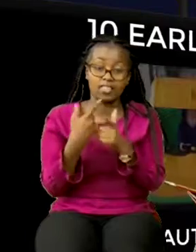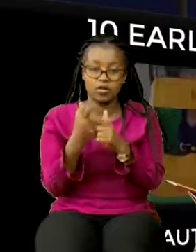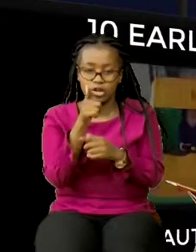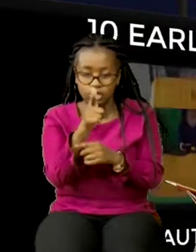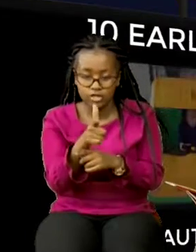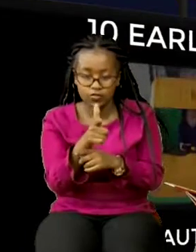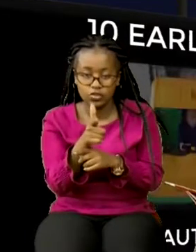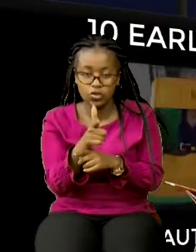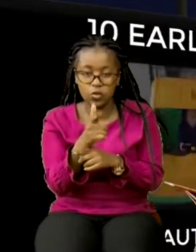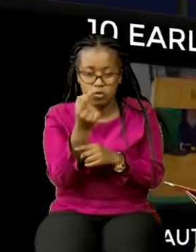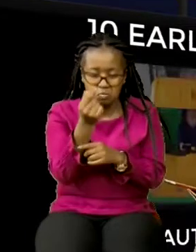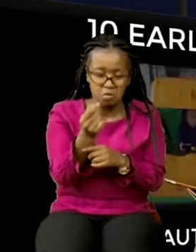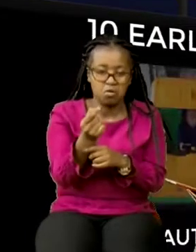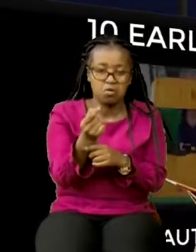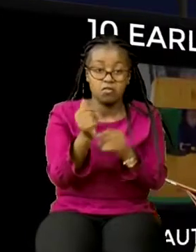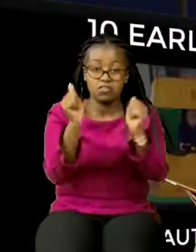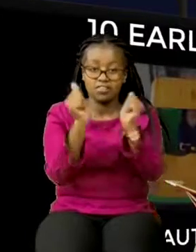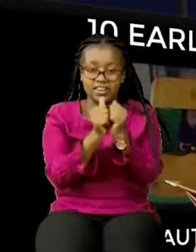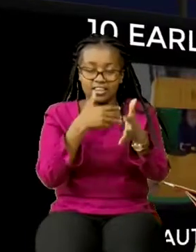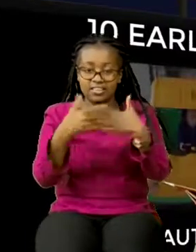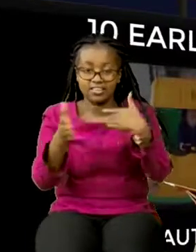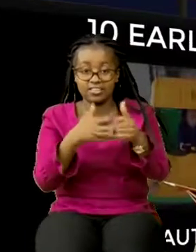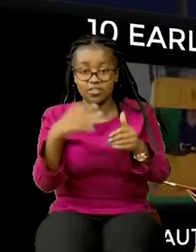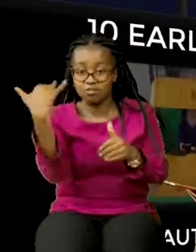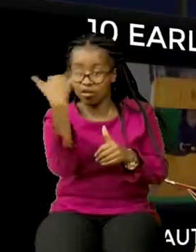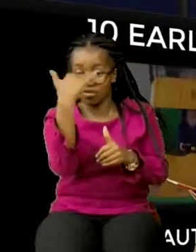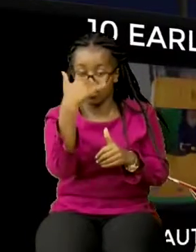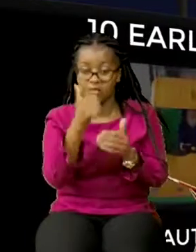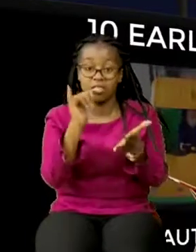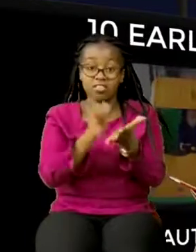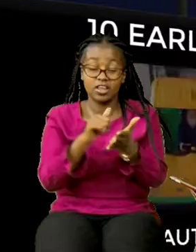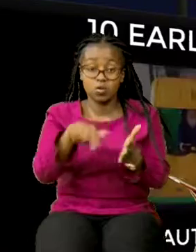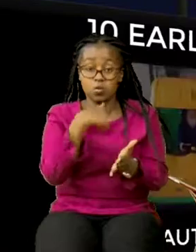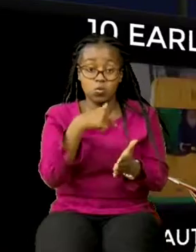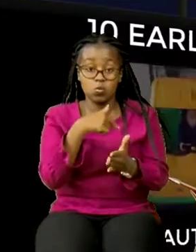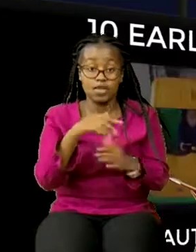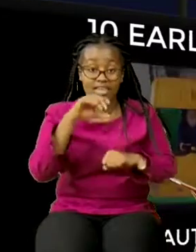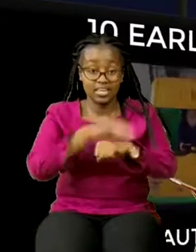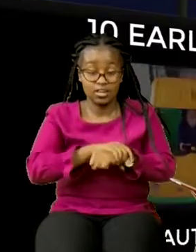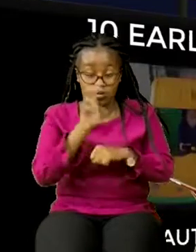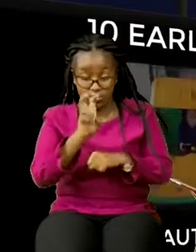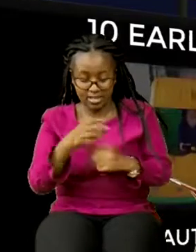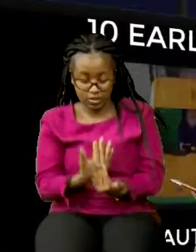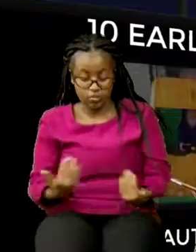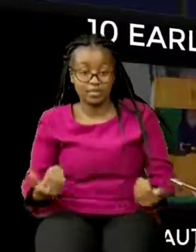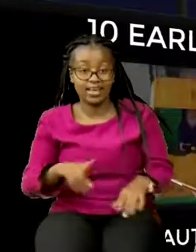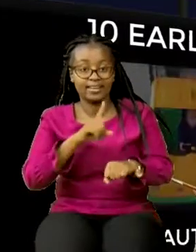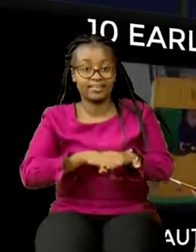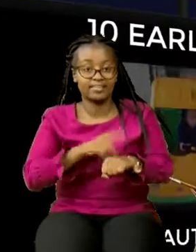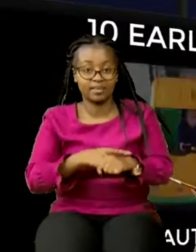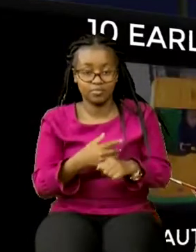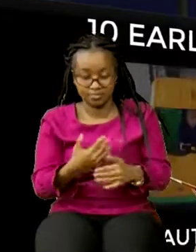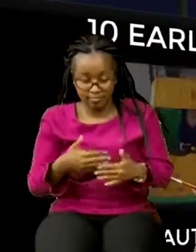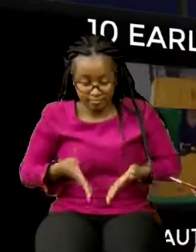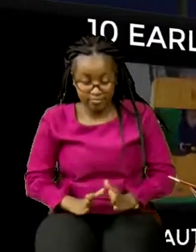show you a bit of the 10 symptoms of autism that we actually get to see in children when they are